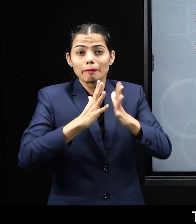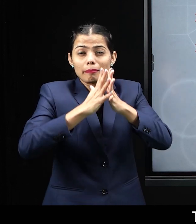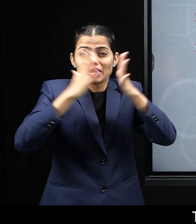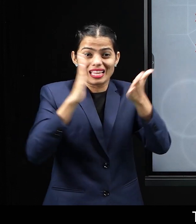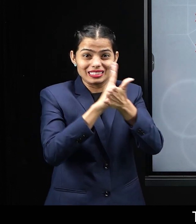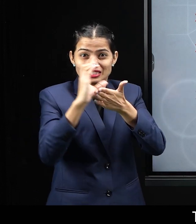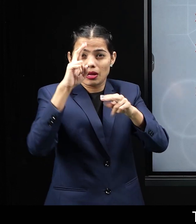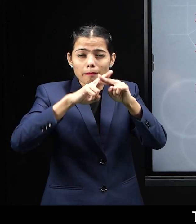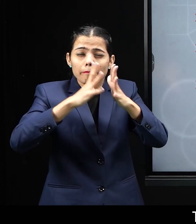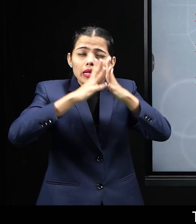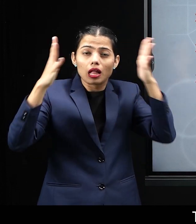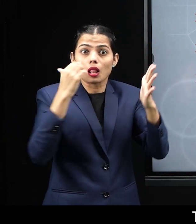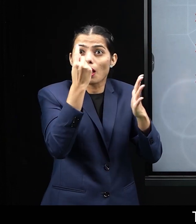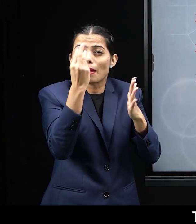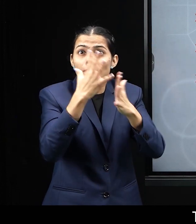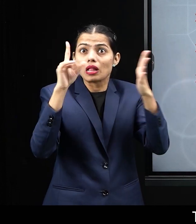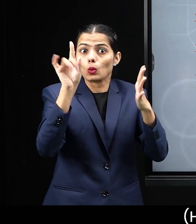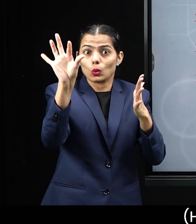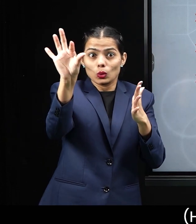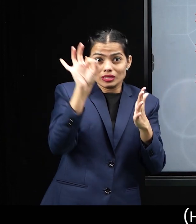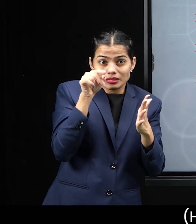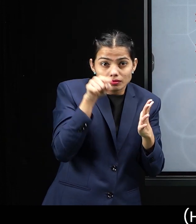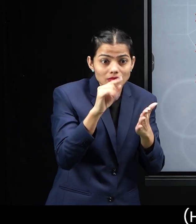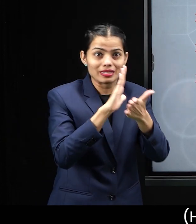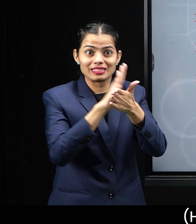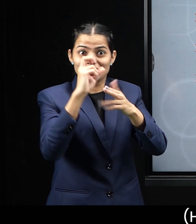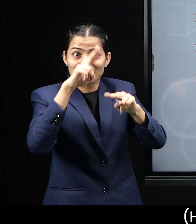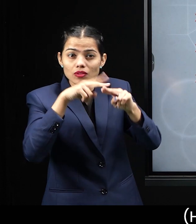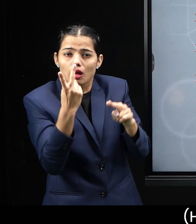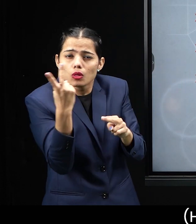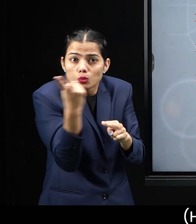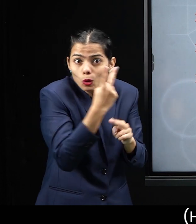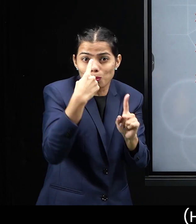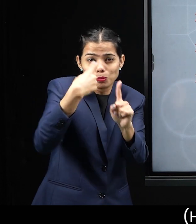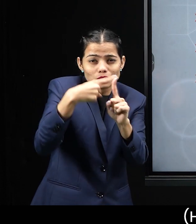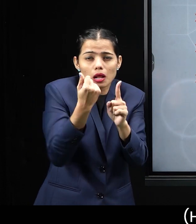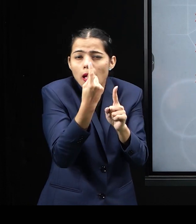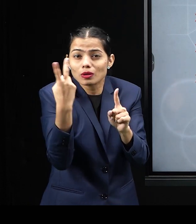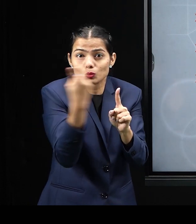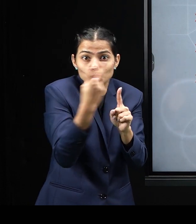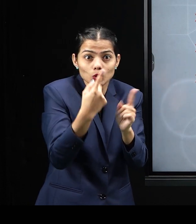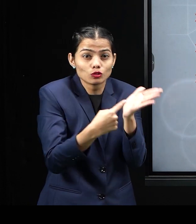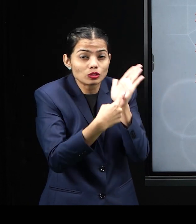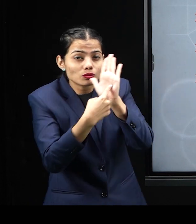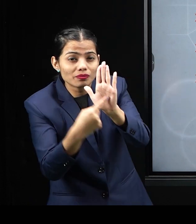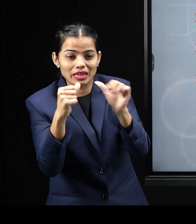The highest common factor HCF of two positive numbers is denoted by